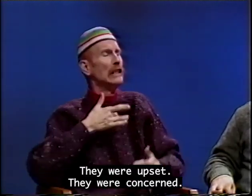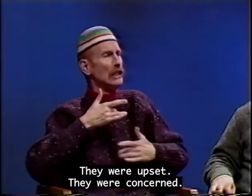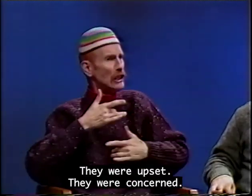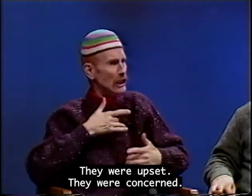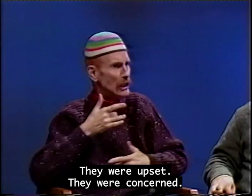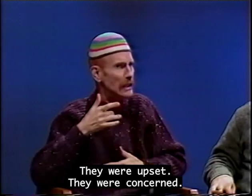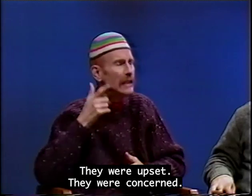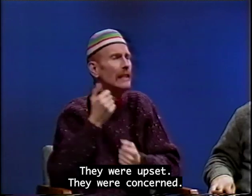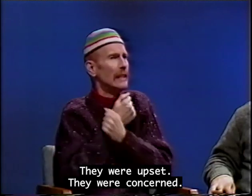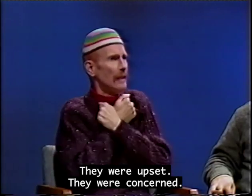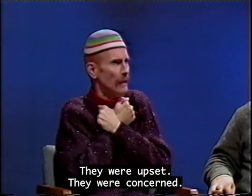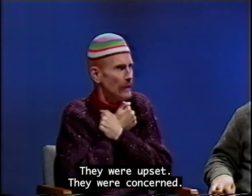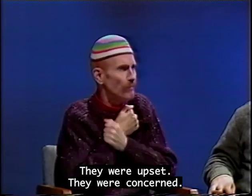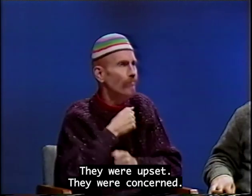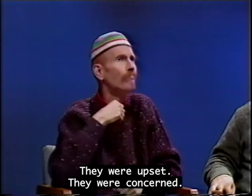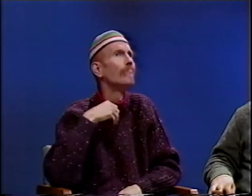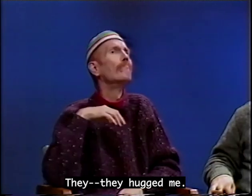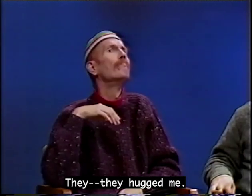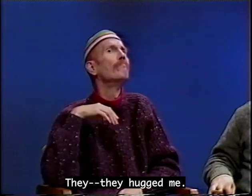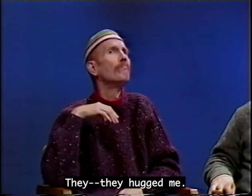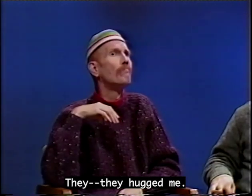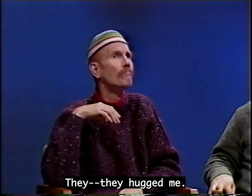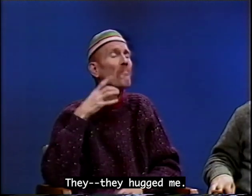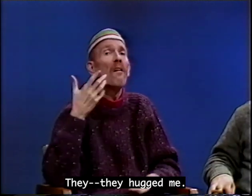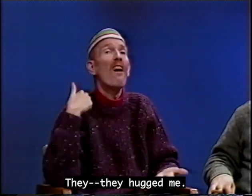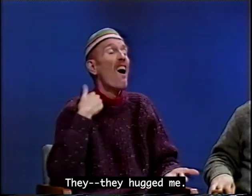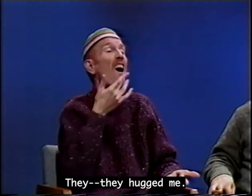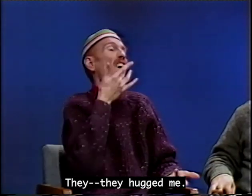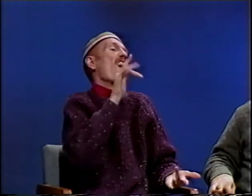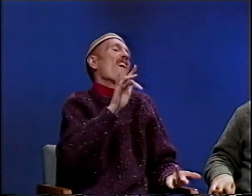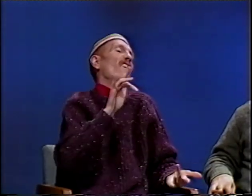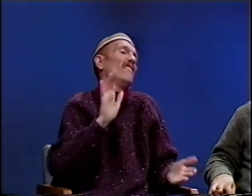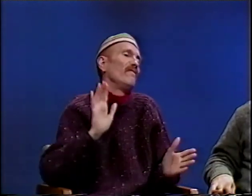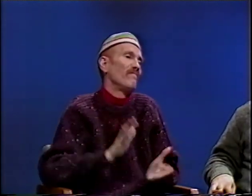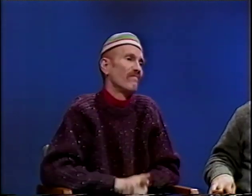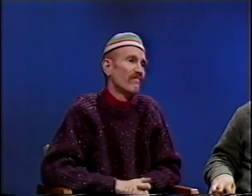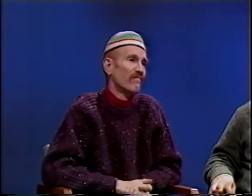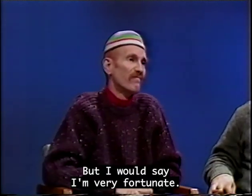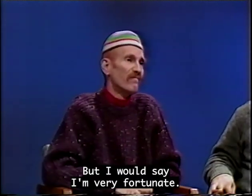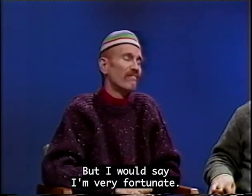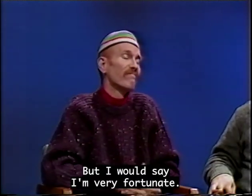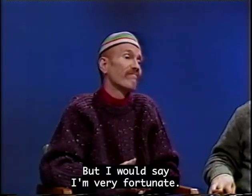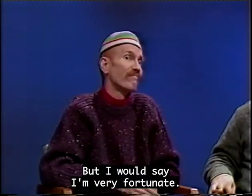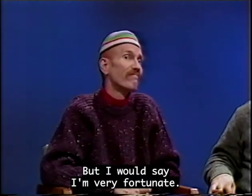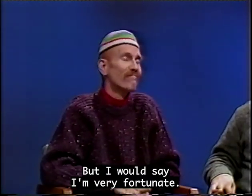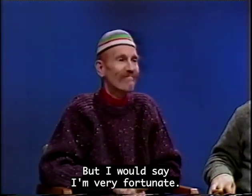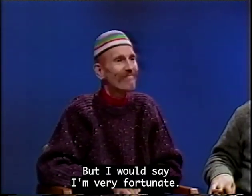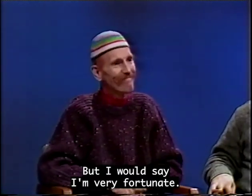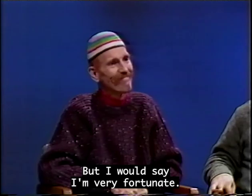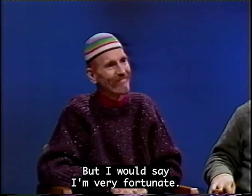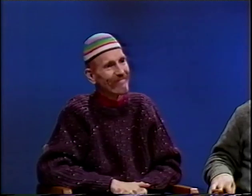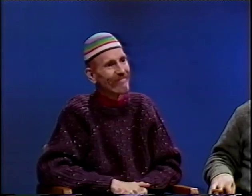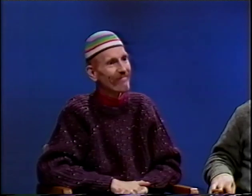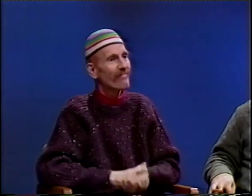were upset. They were concerned. They hugged me. But I would say I'm very fortunate.